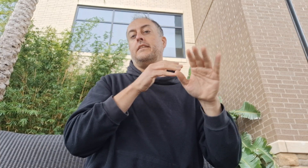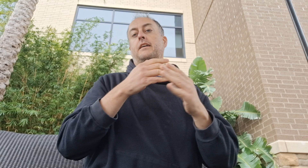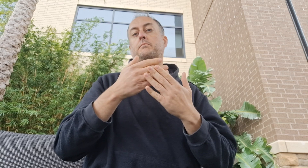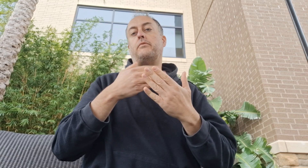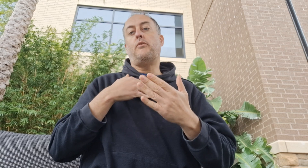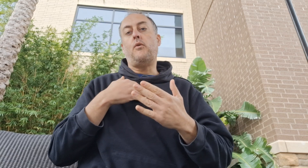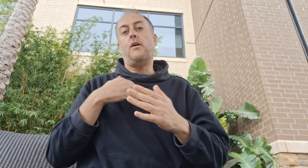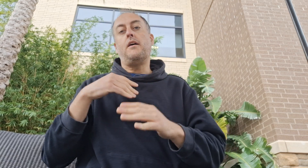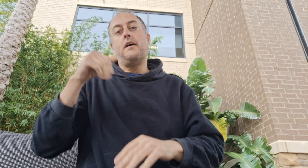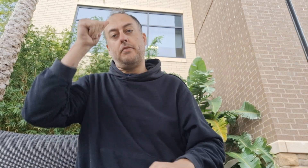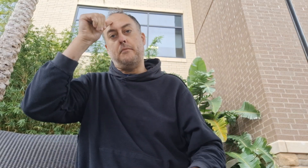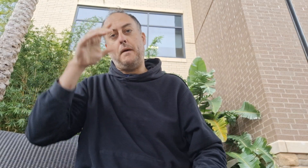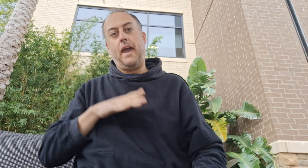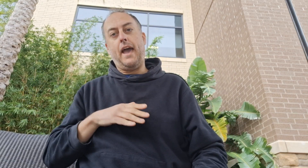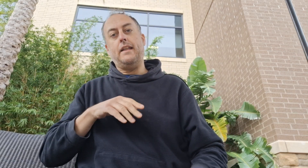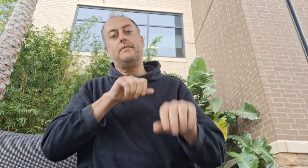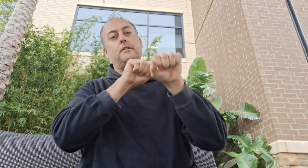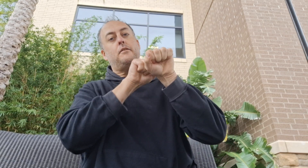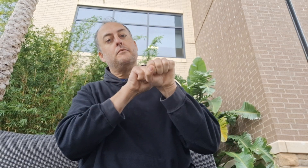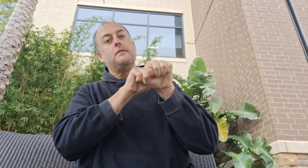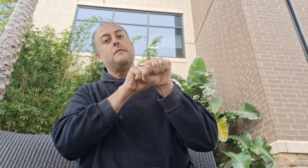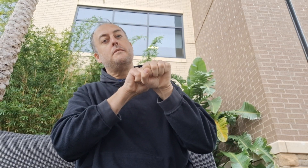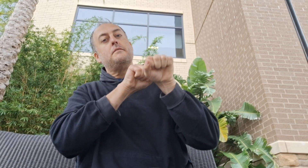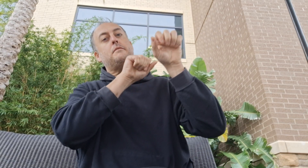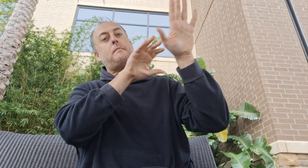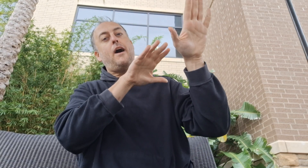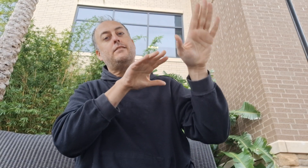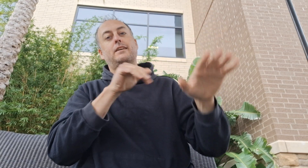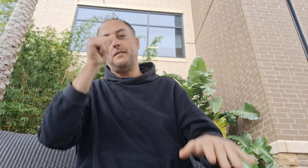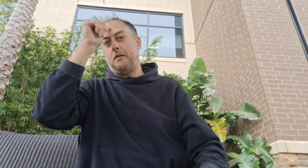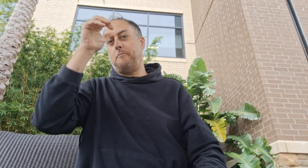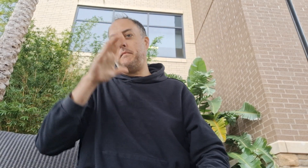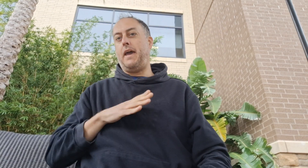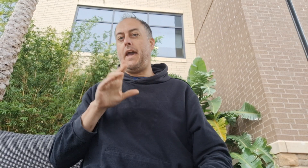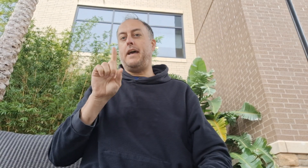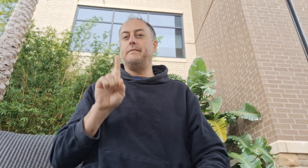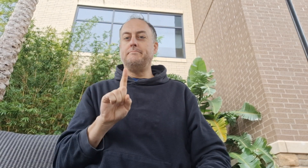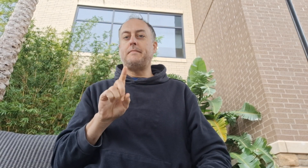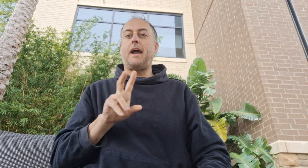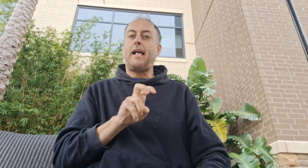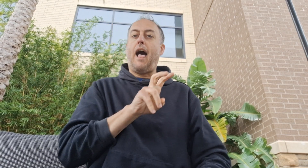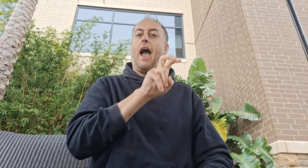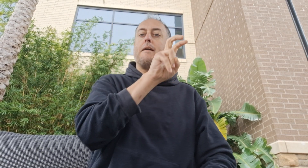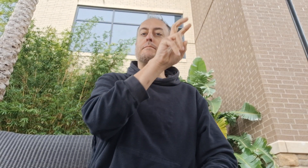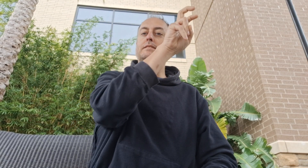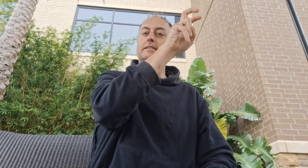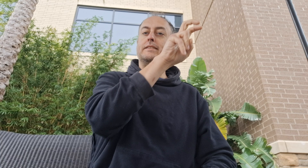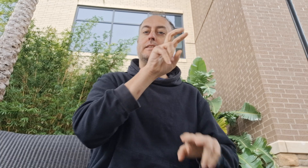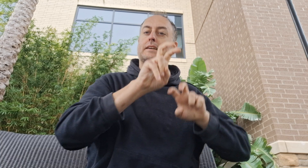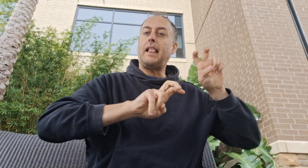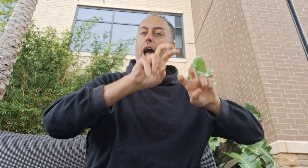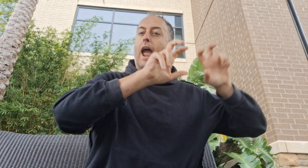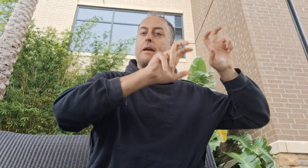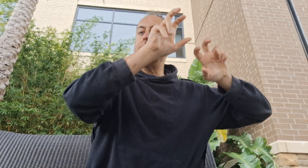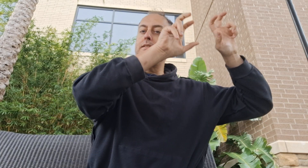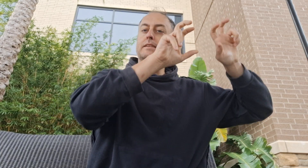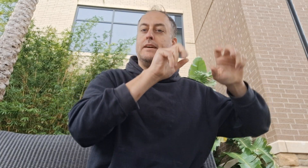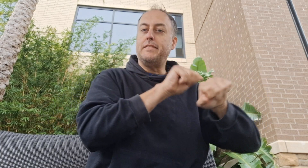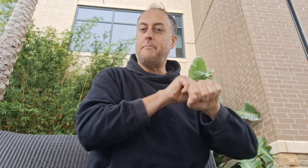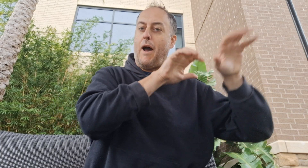comes before the man. So the mountain man climbed the